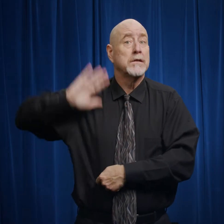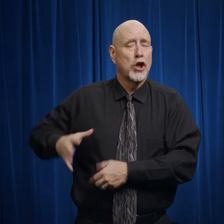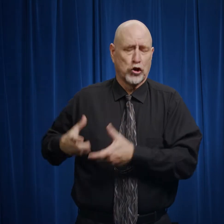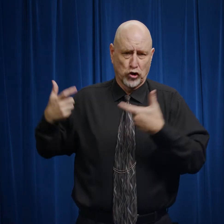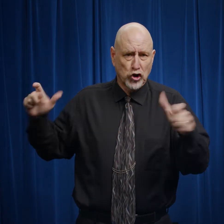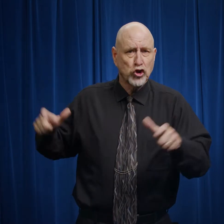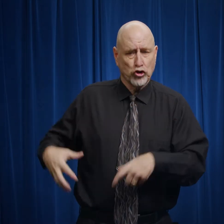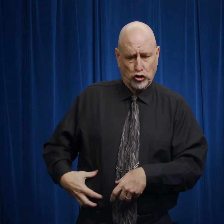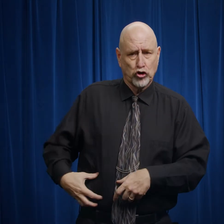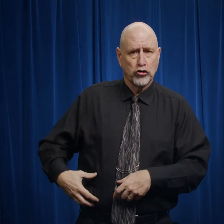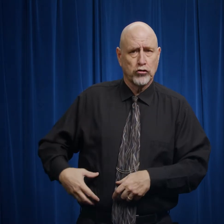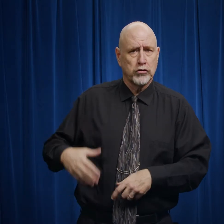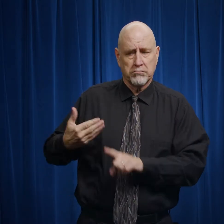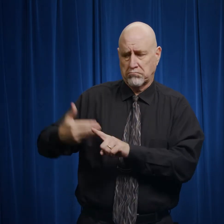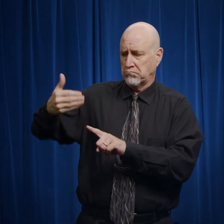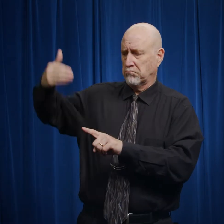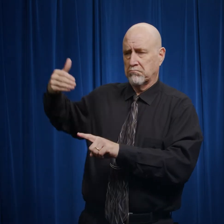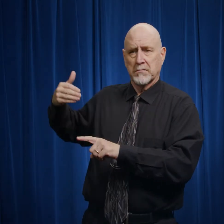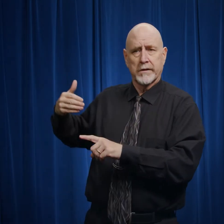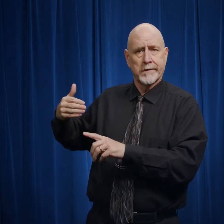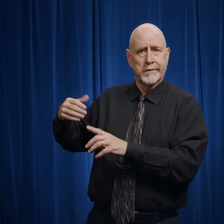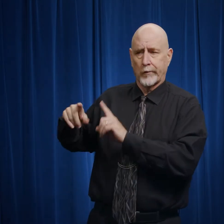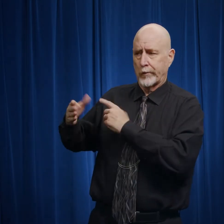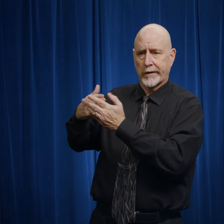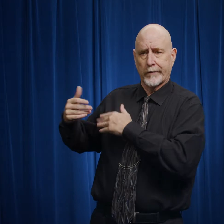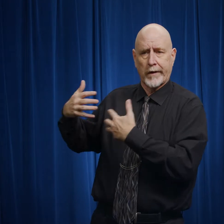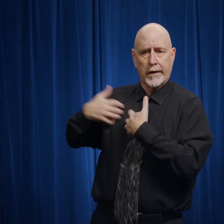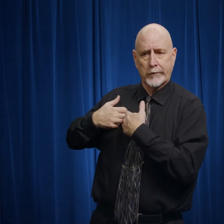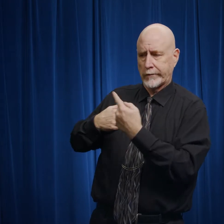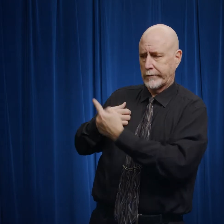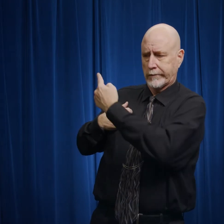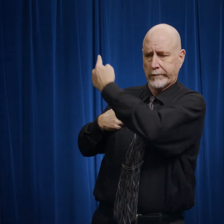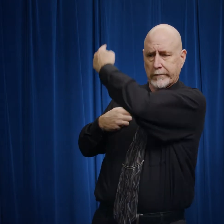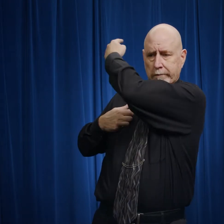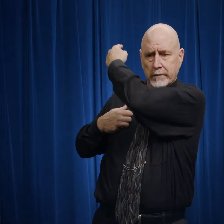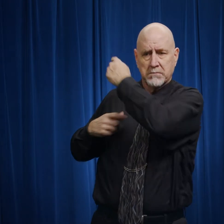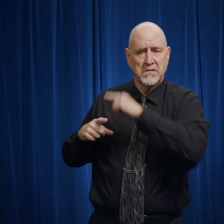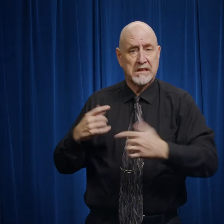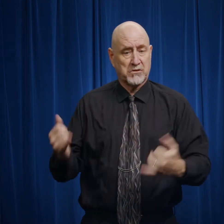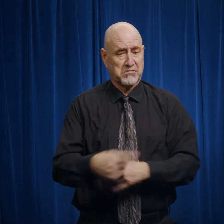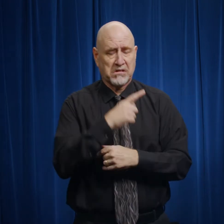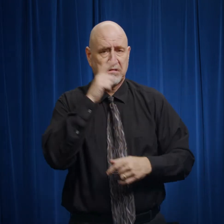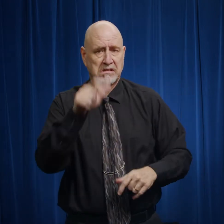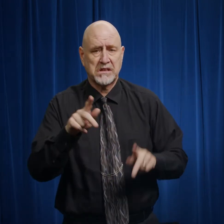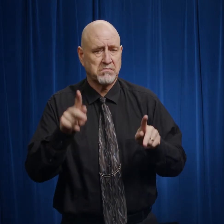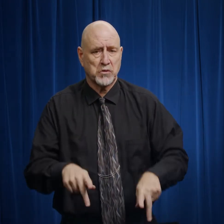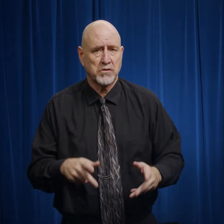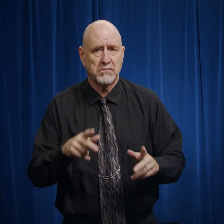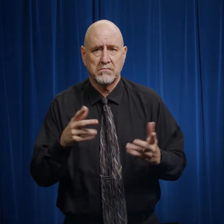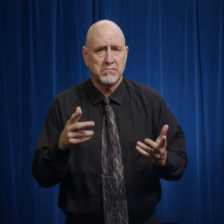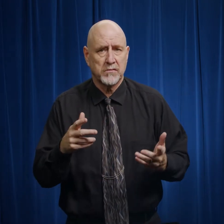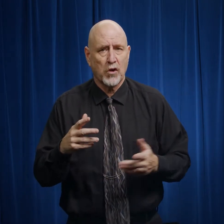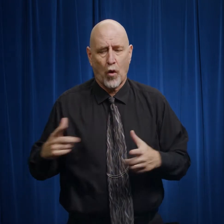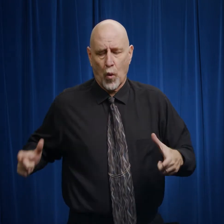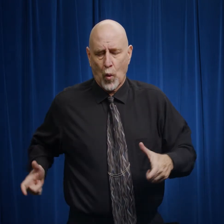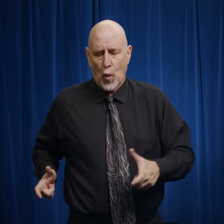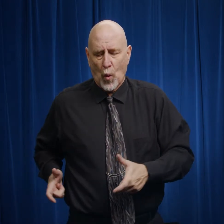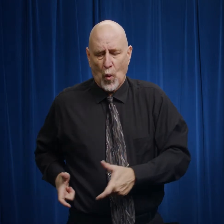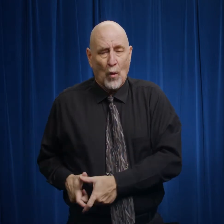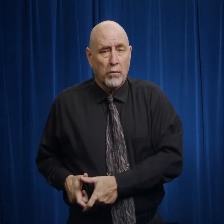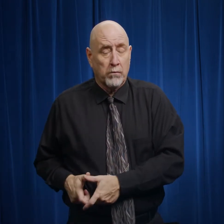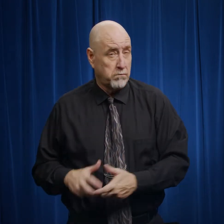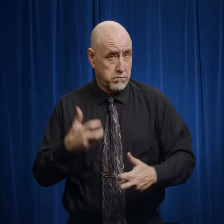was larger and more useful in our precursor ancestors, but we don't need it now, and so it's